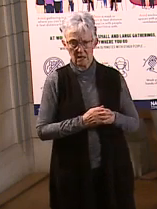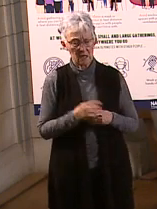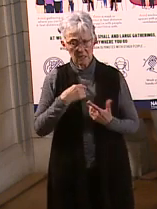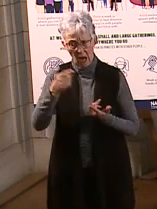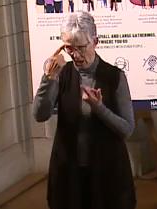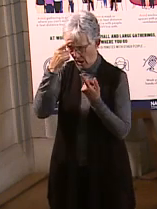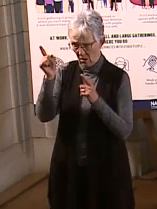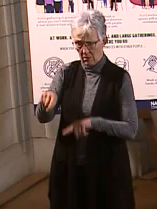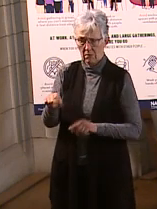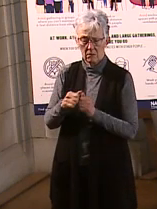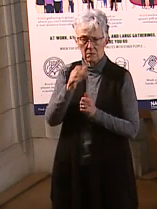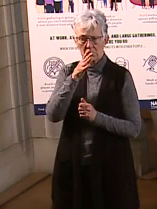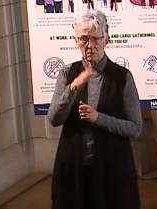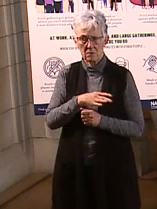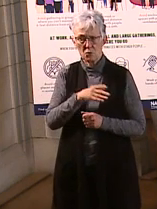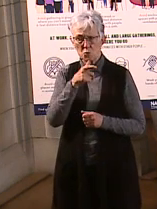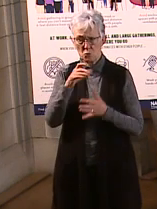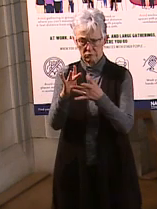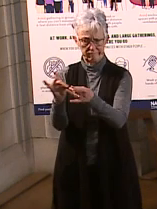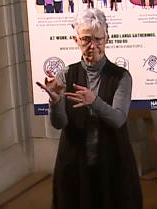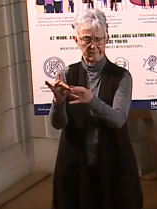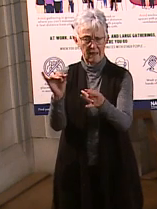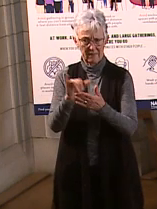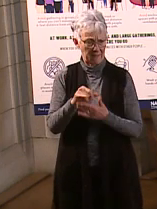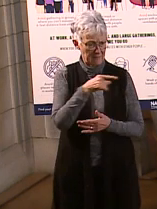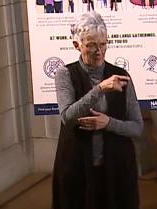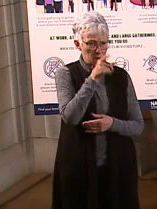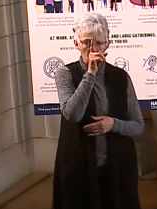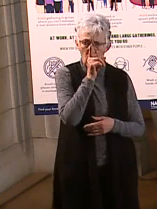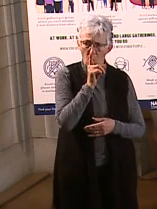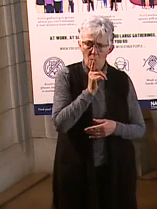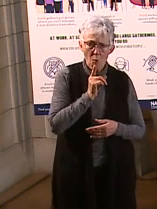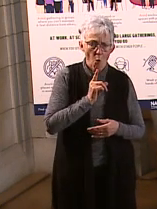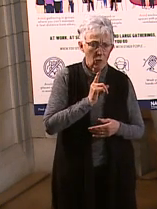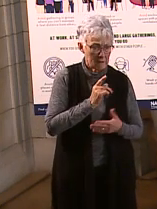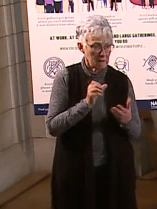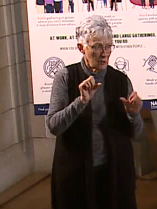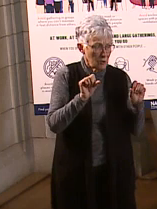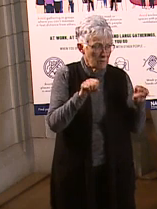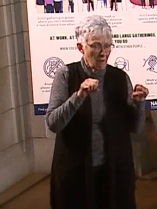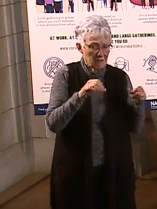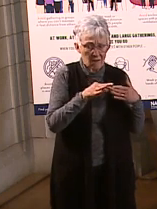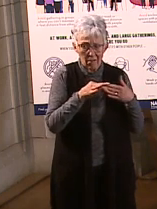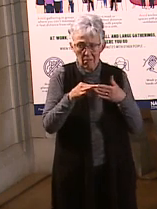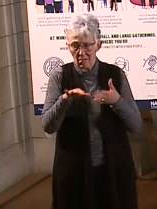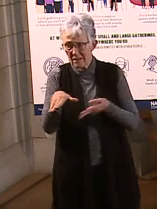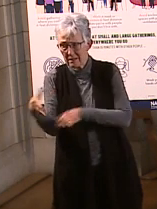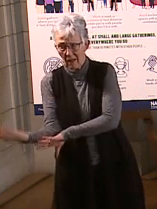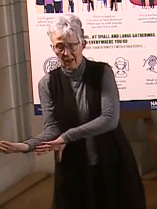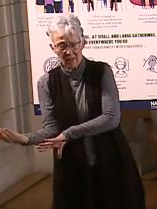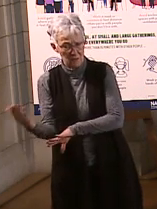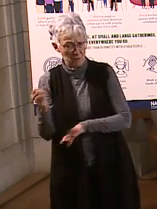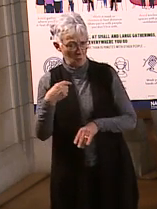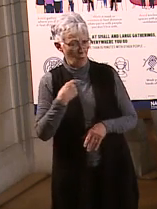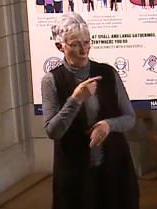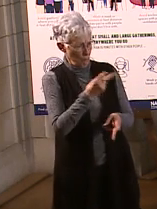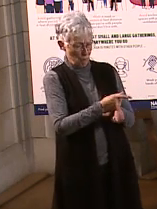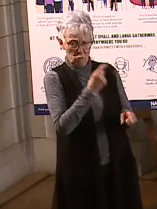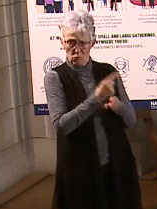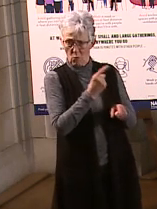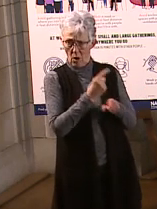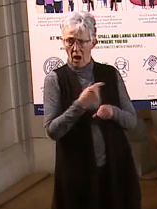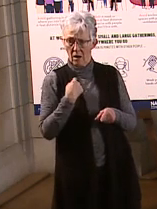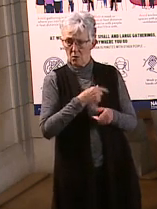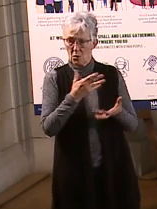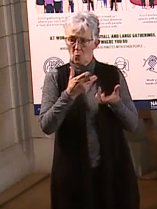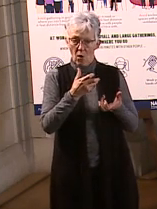the health of the residents to be able to see their loved ones. So yes, we wanted to take care to make sure they didn't get coronavirus,